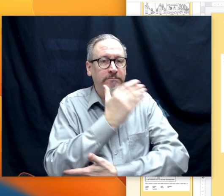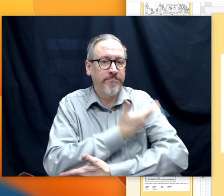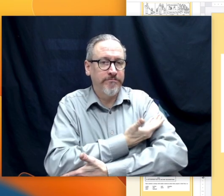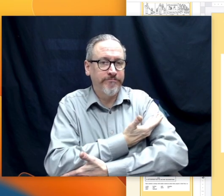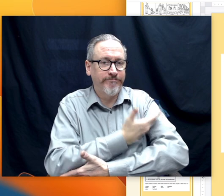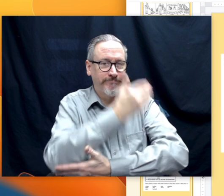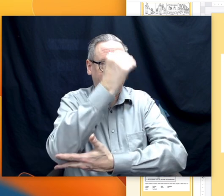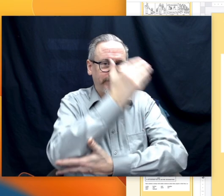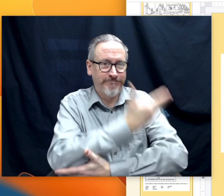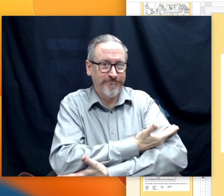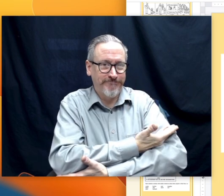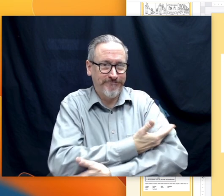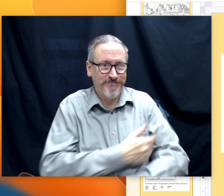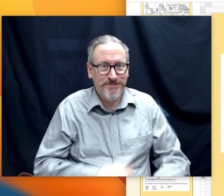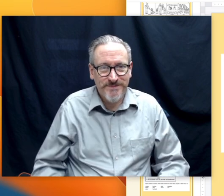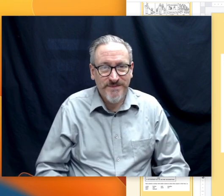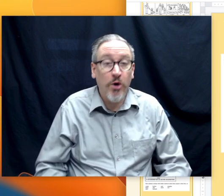it,